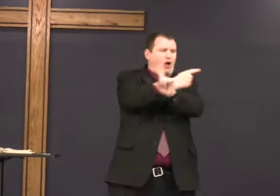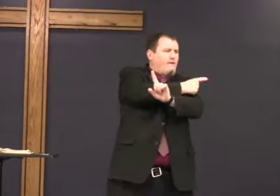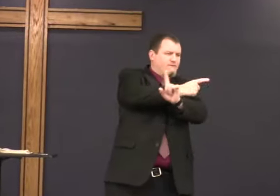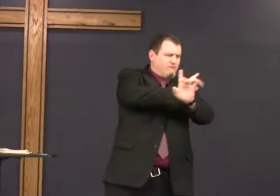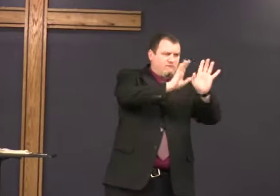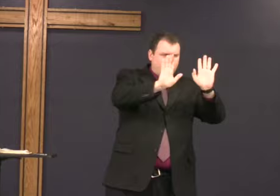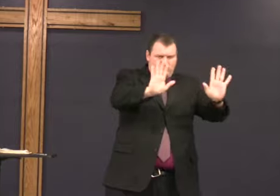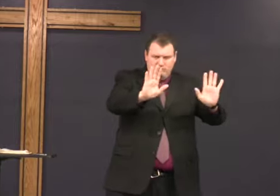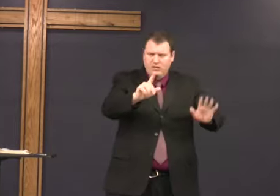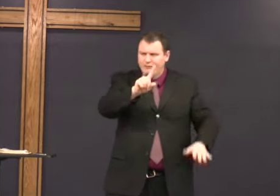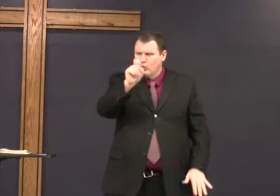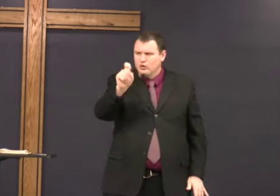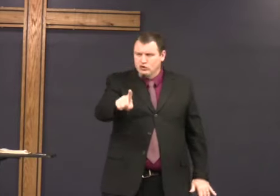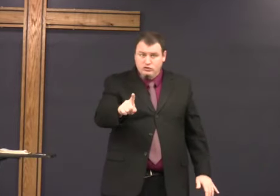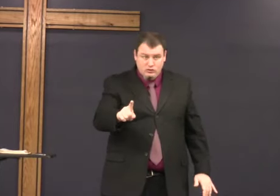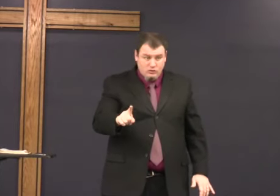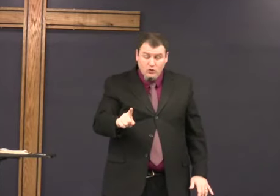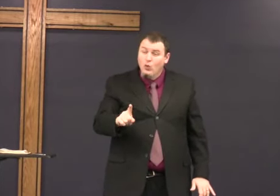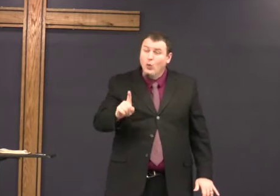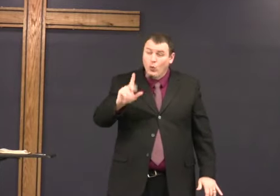question for you, is it off the plan?